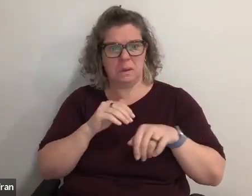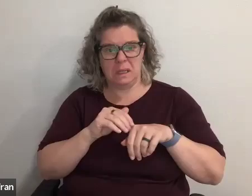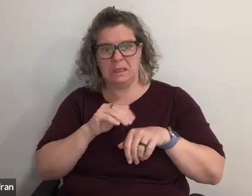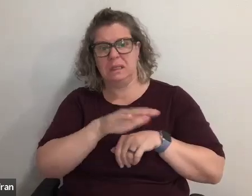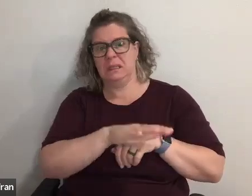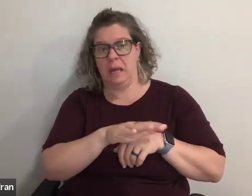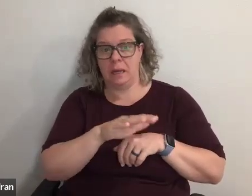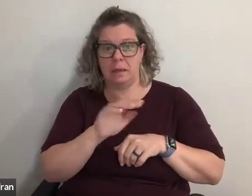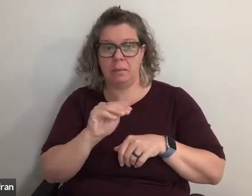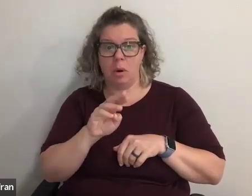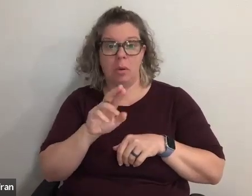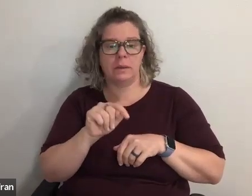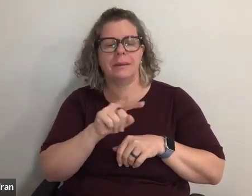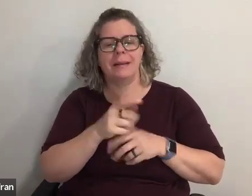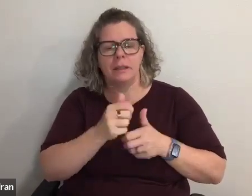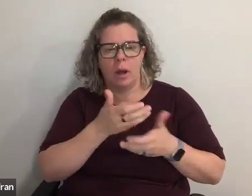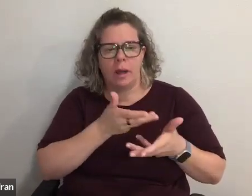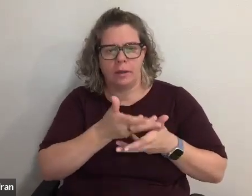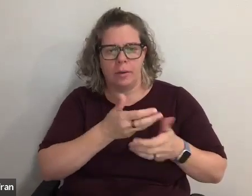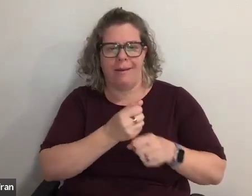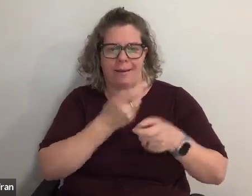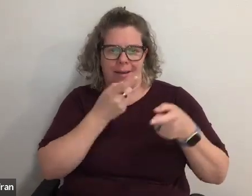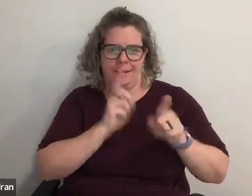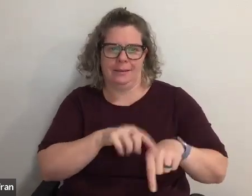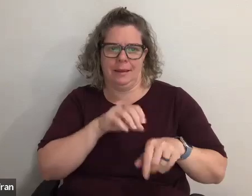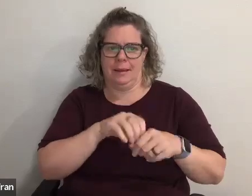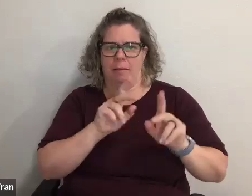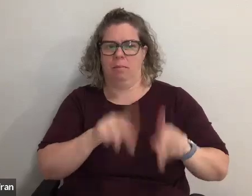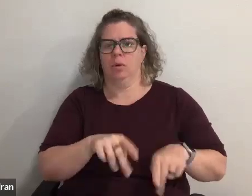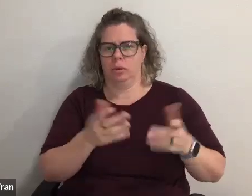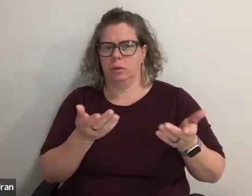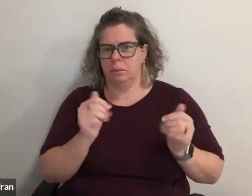the individual and get that consent themselves if they need